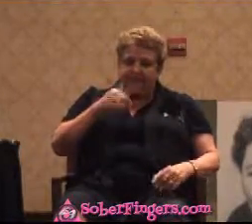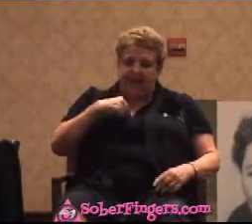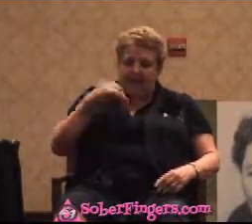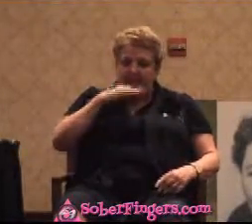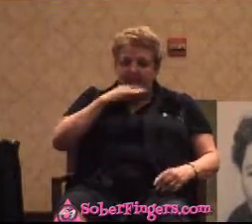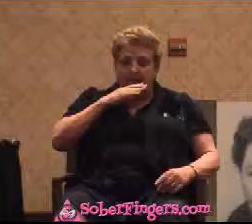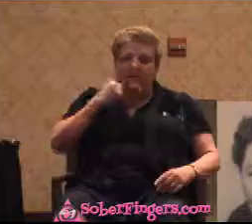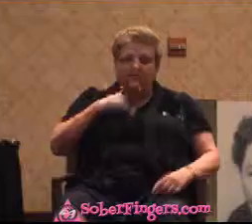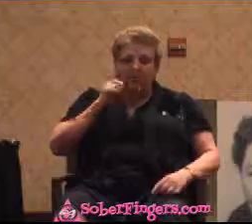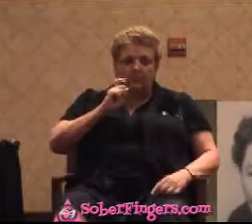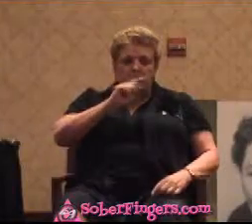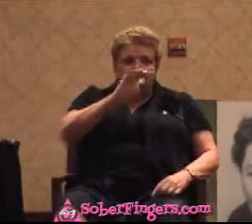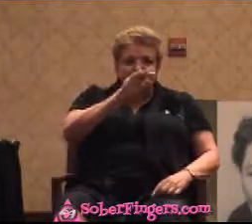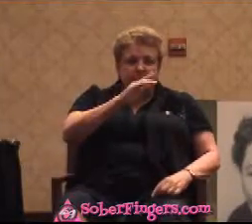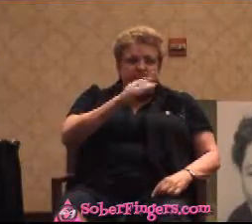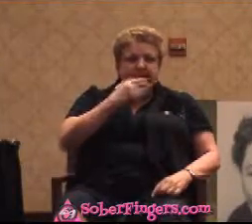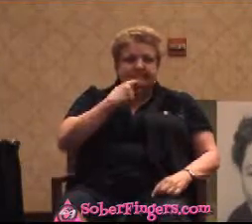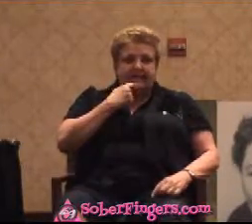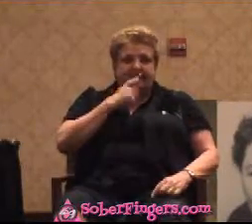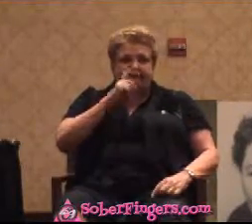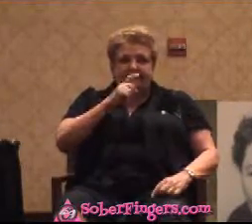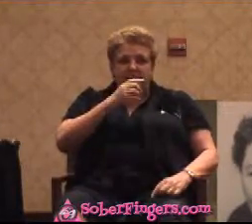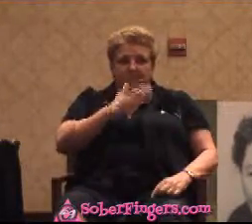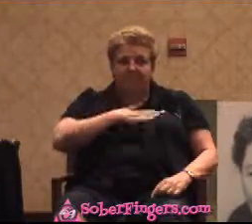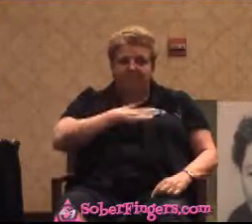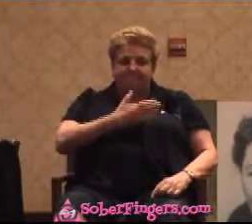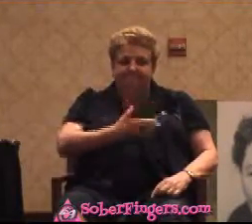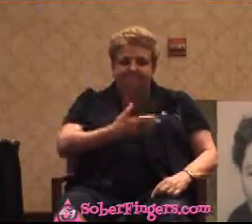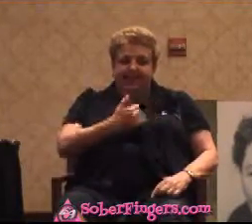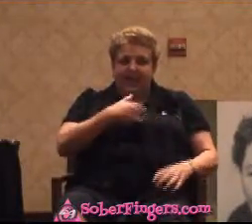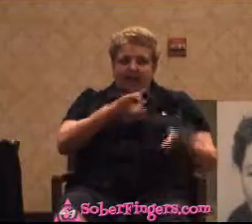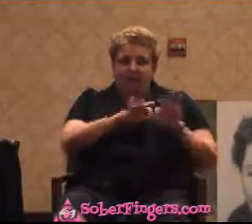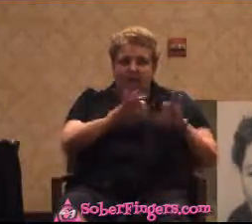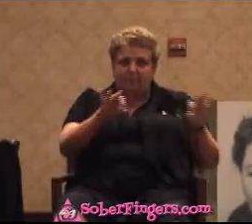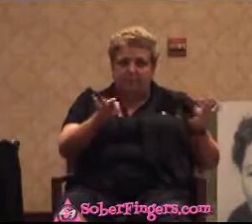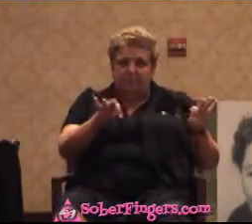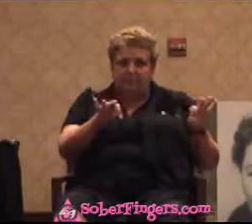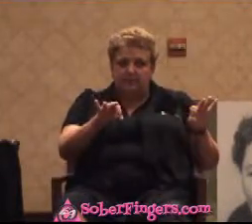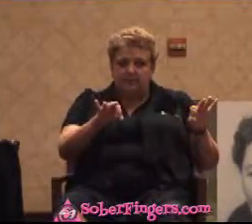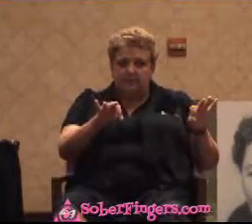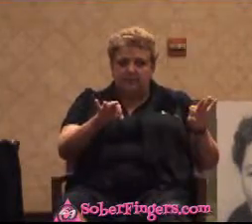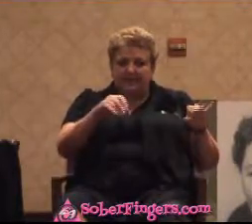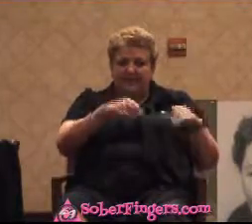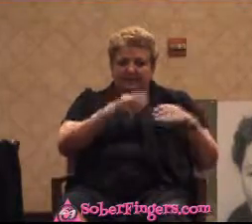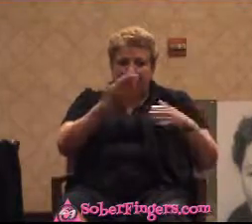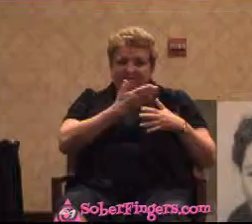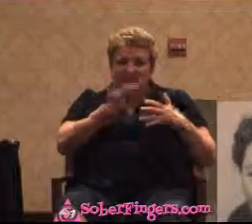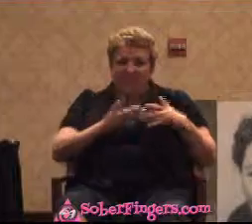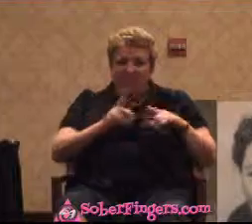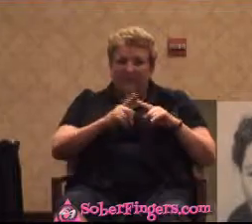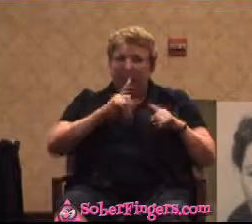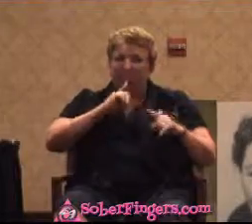boss and I told him, I said, "I got a diploma in my personnel file, but it's fake."